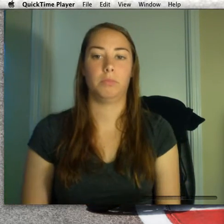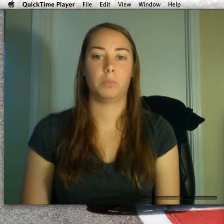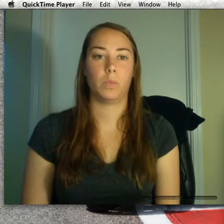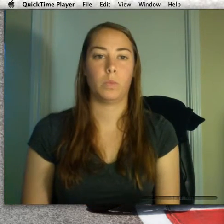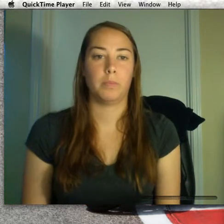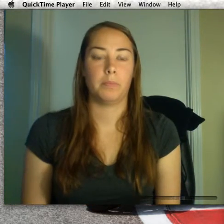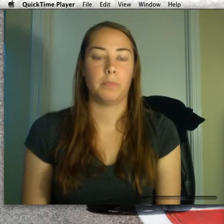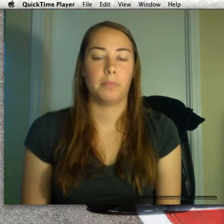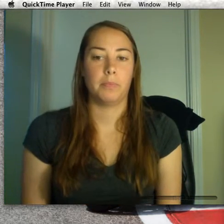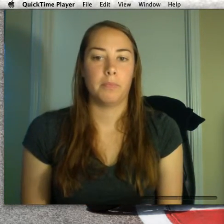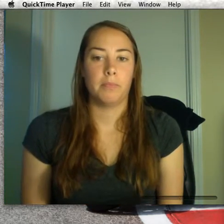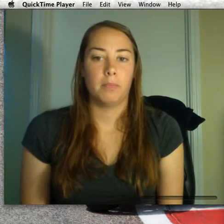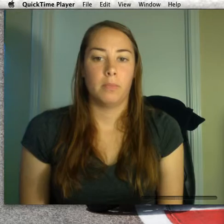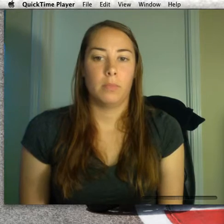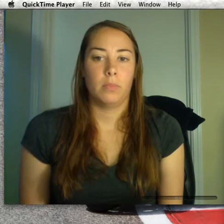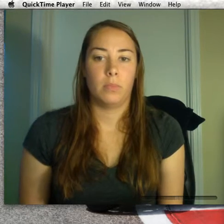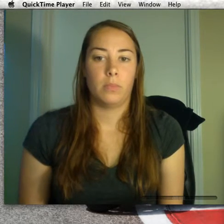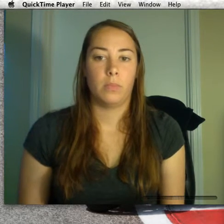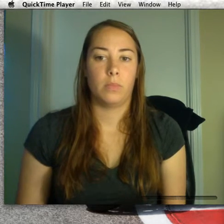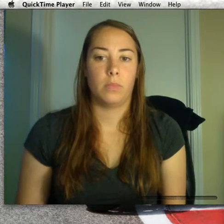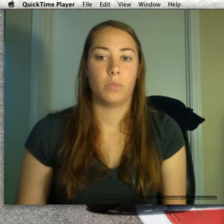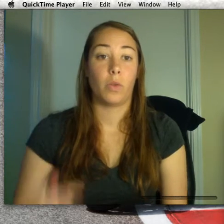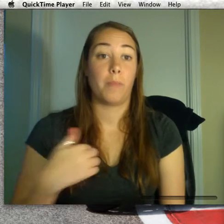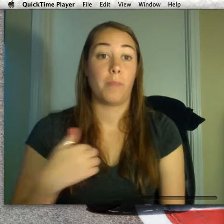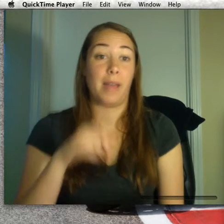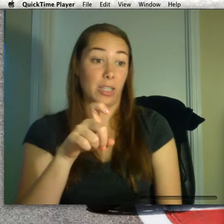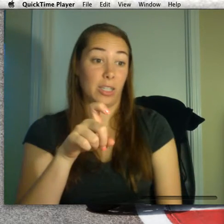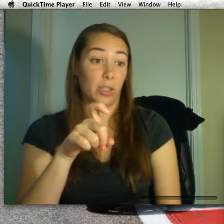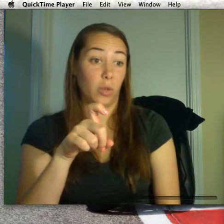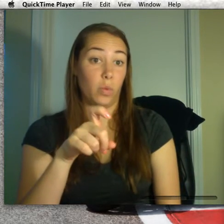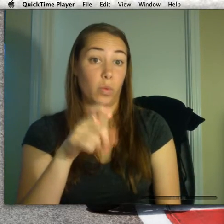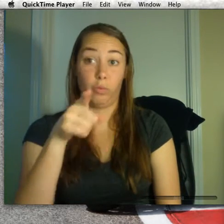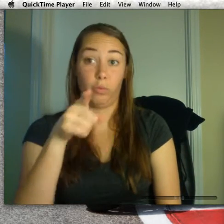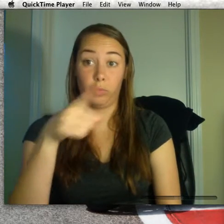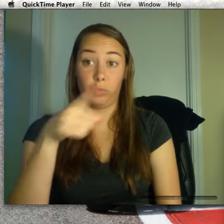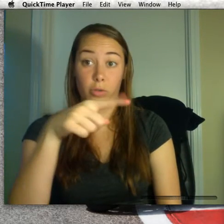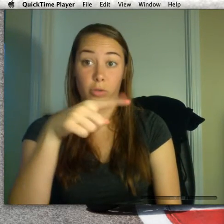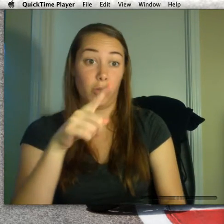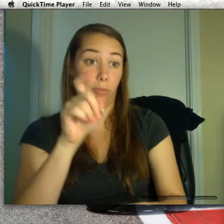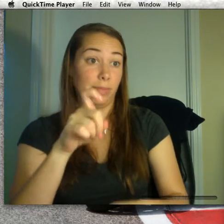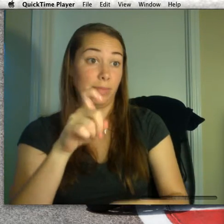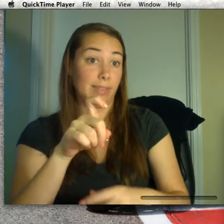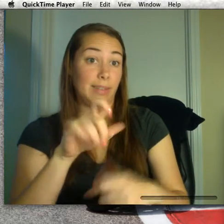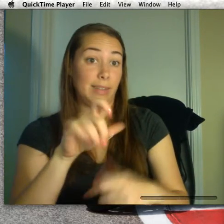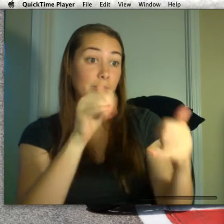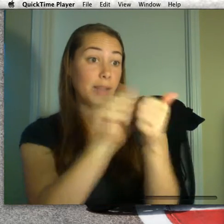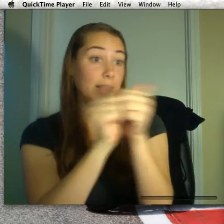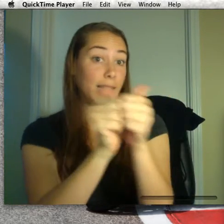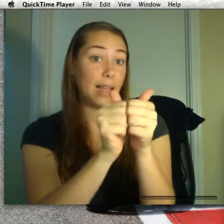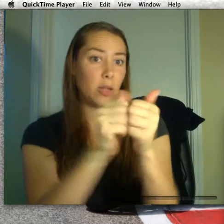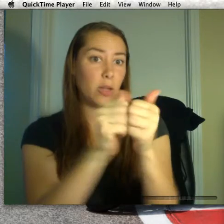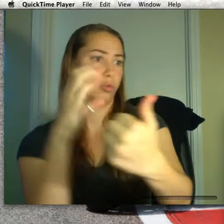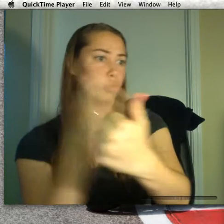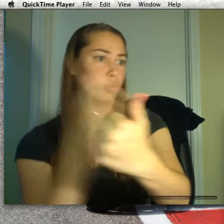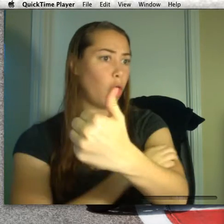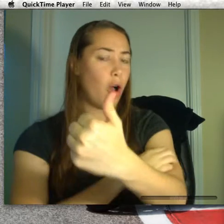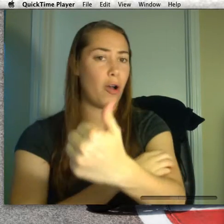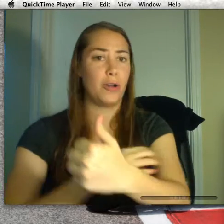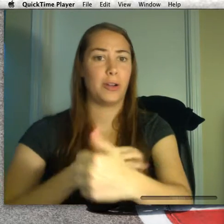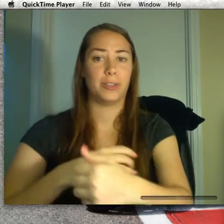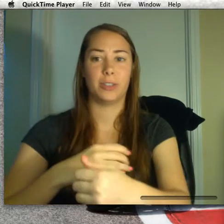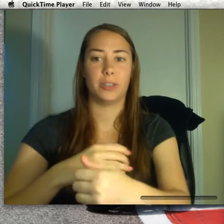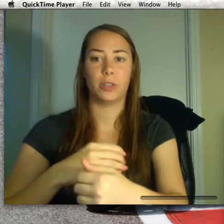And the stronger your team is, the stronger your teamwork is, the more competitive